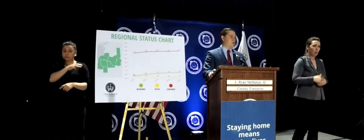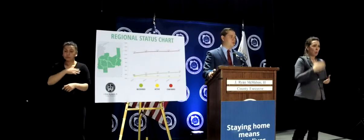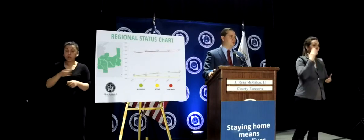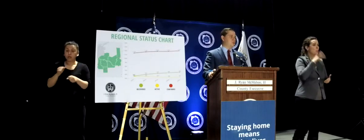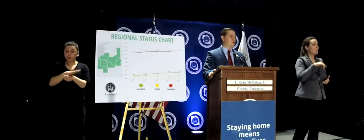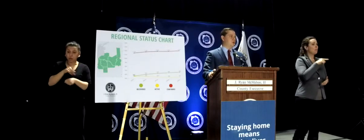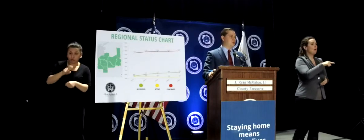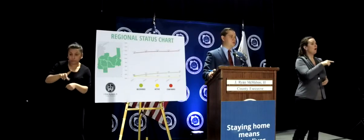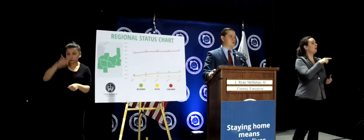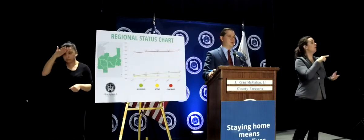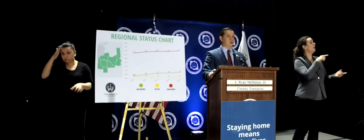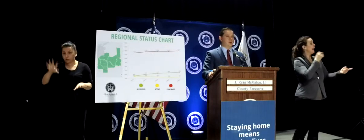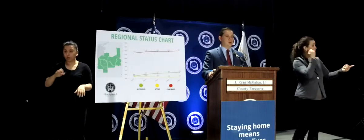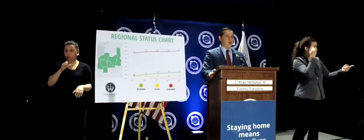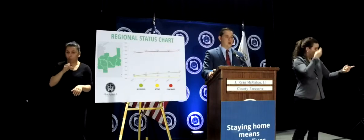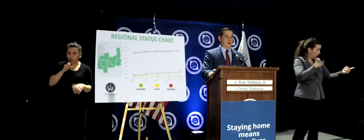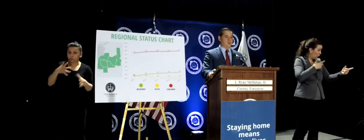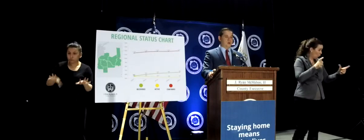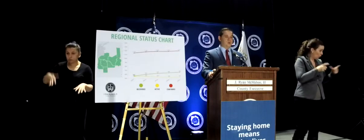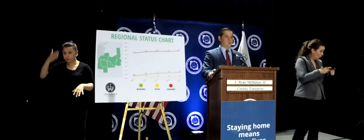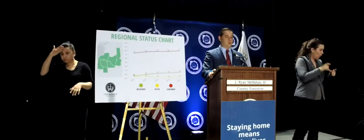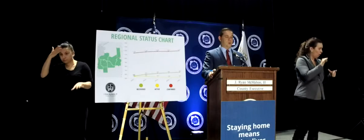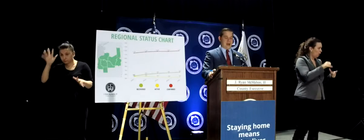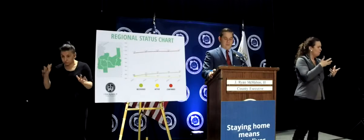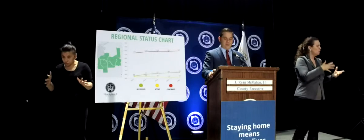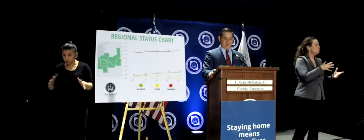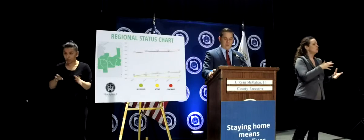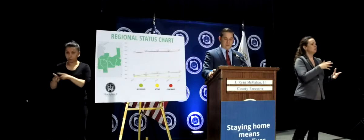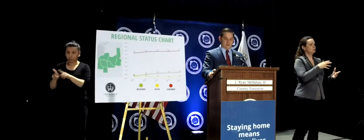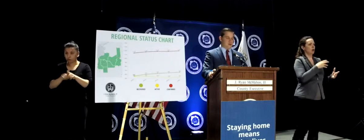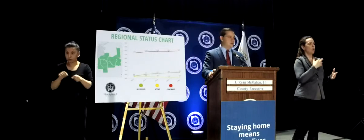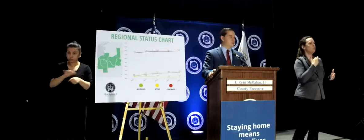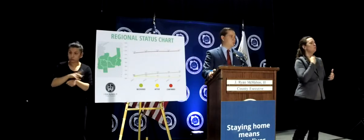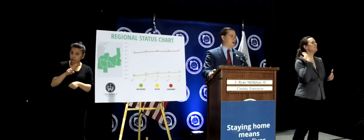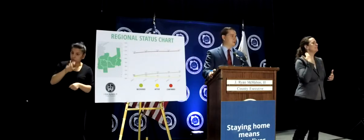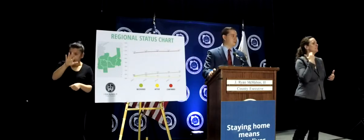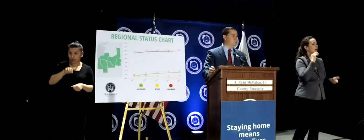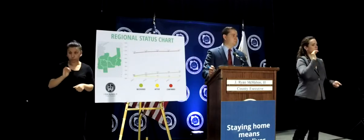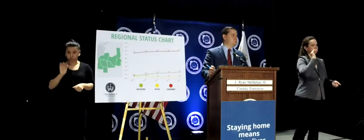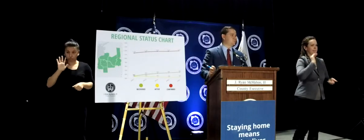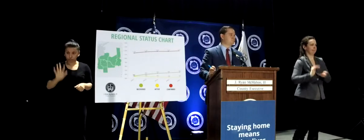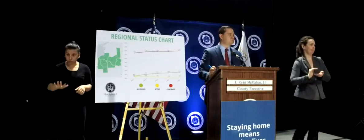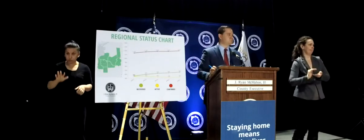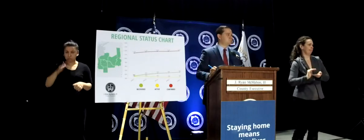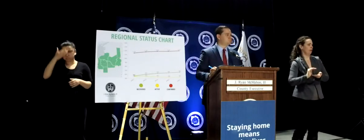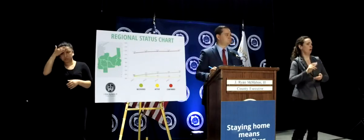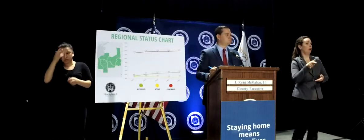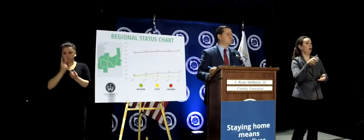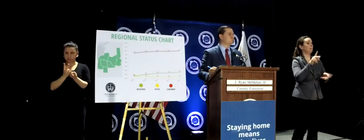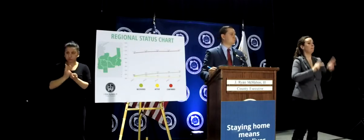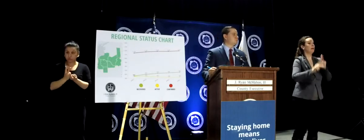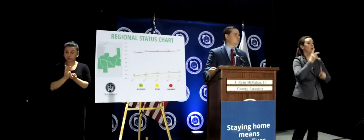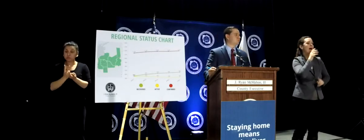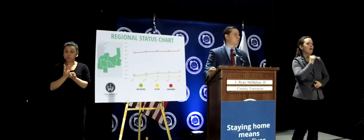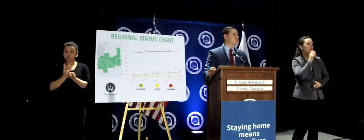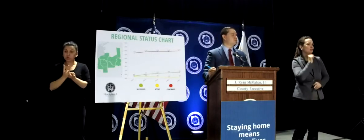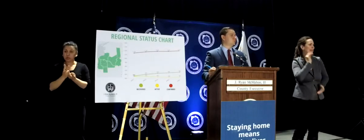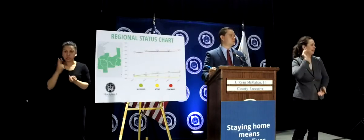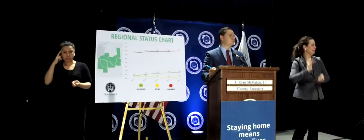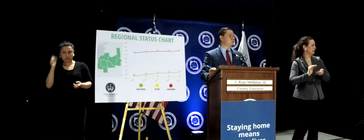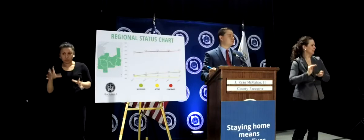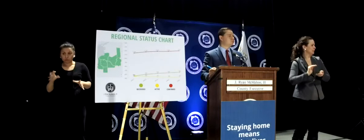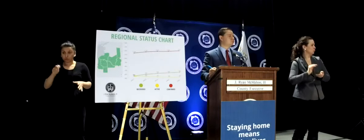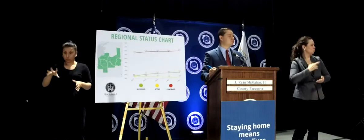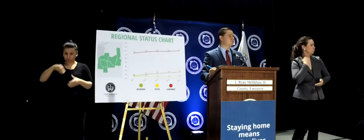vulnerable populations by doing this. So we're happy that we're in this phase of this process. Do you have a precise number for how